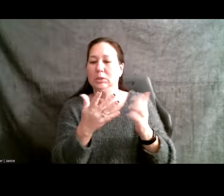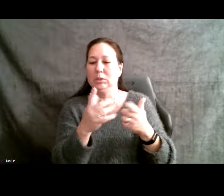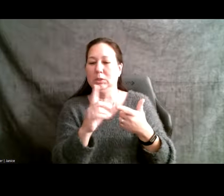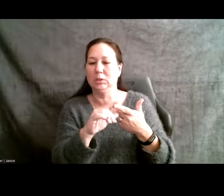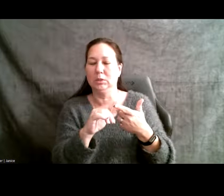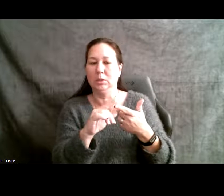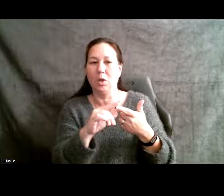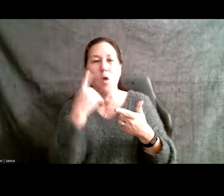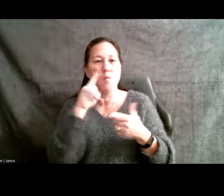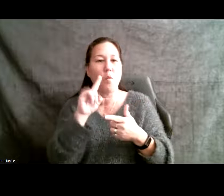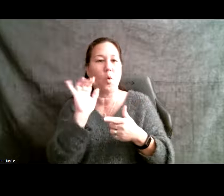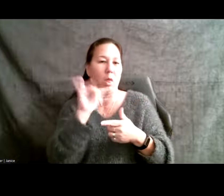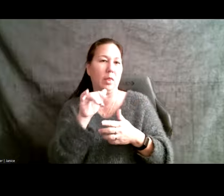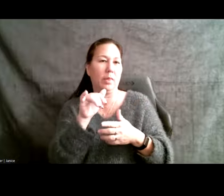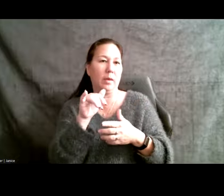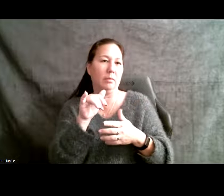for the minutes